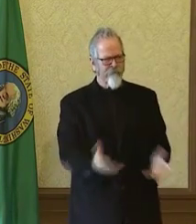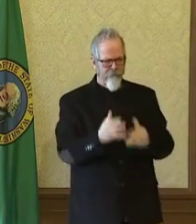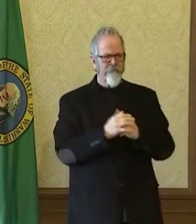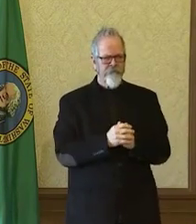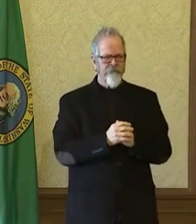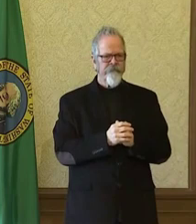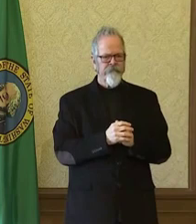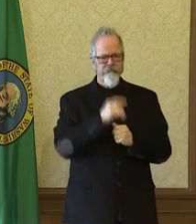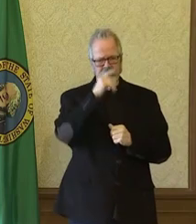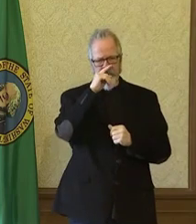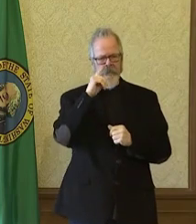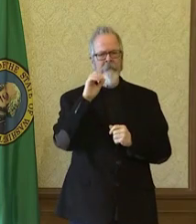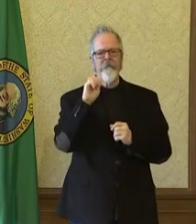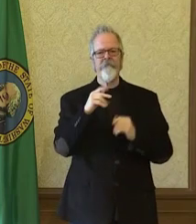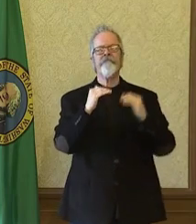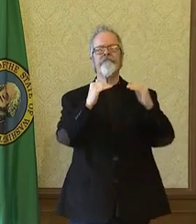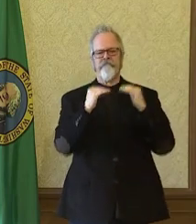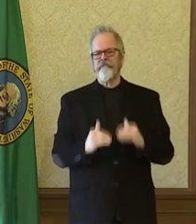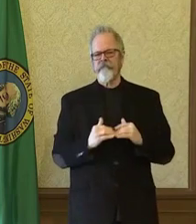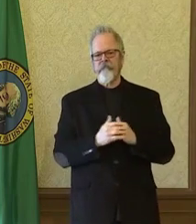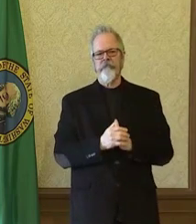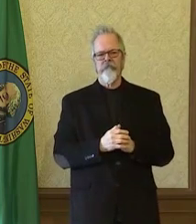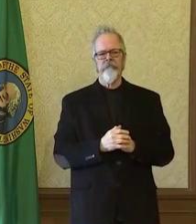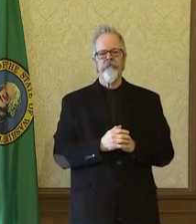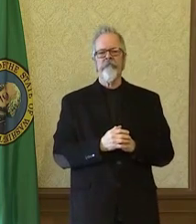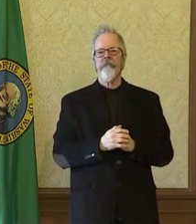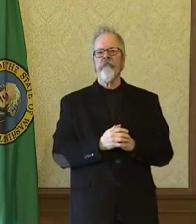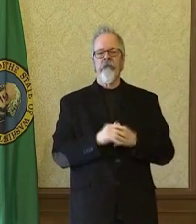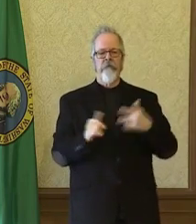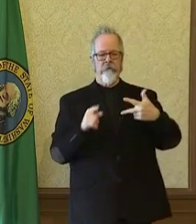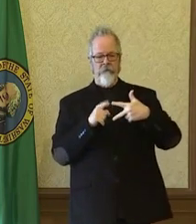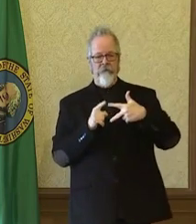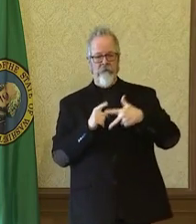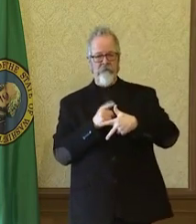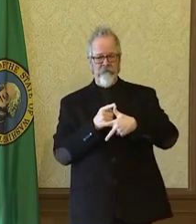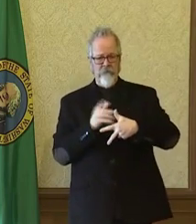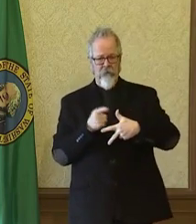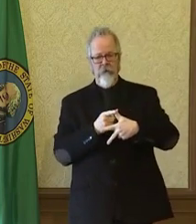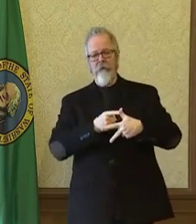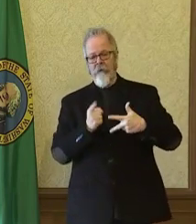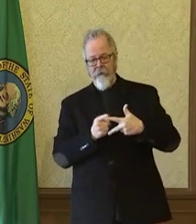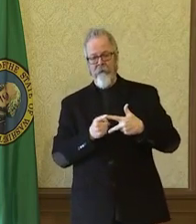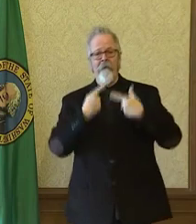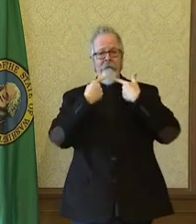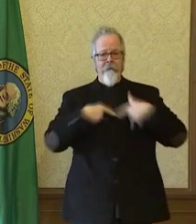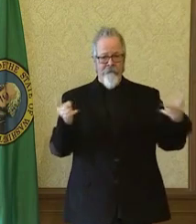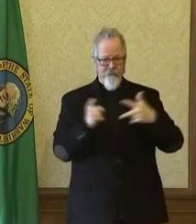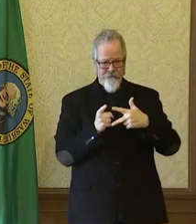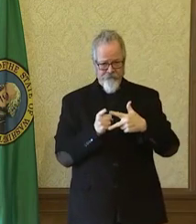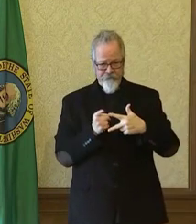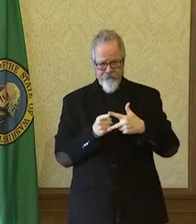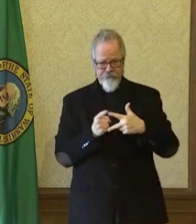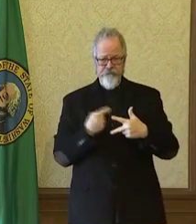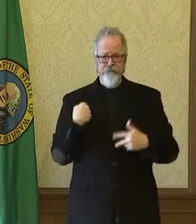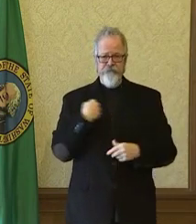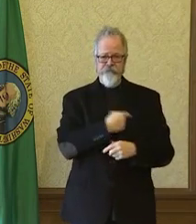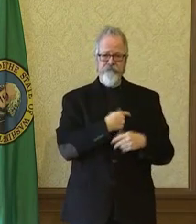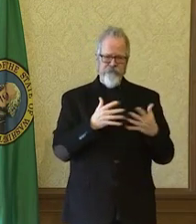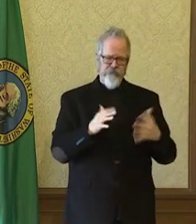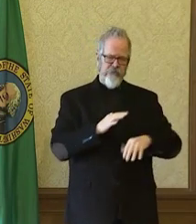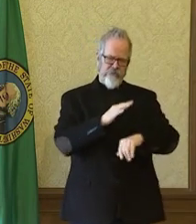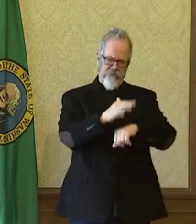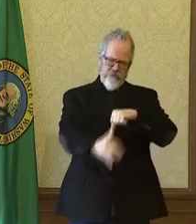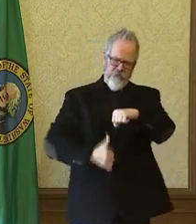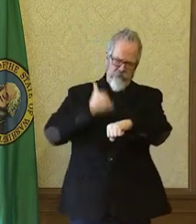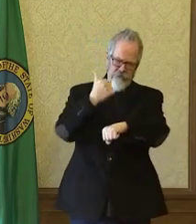assistance program that is partnering with a variety of organizations to help out. We want to make sure everyone has access to